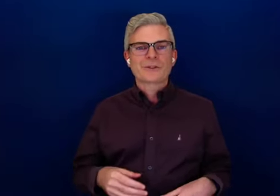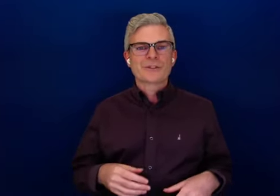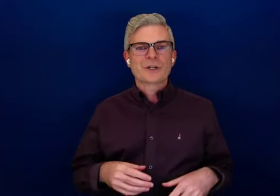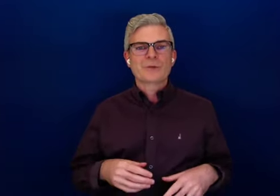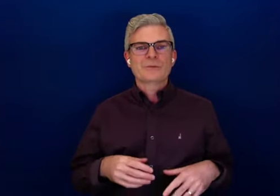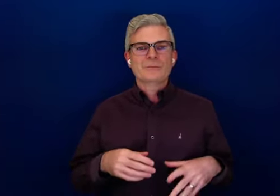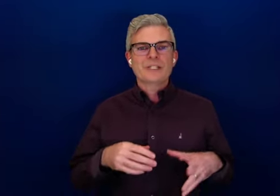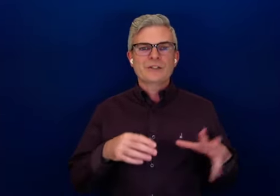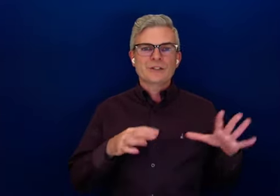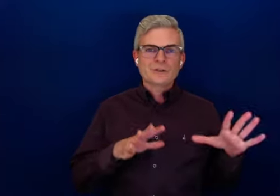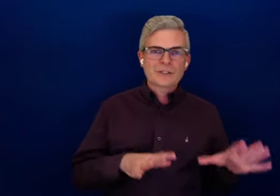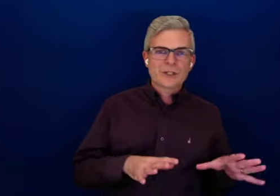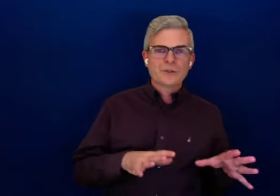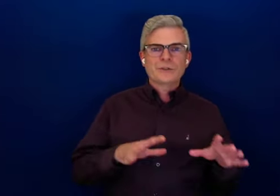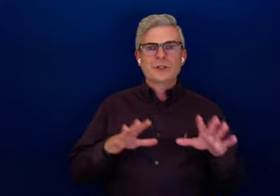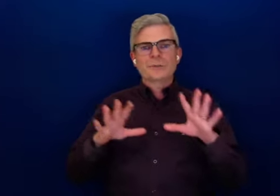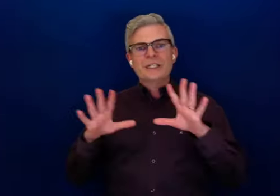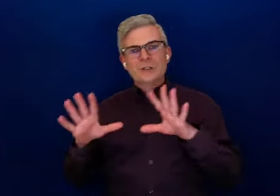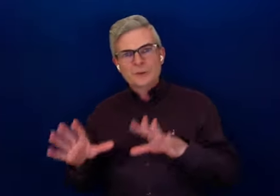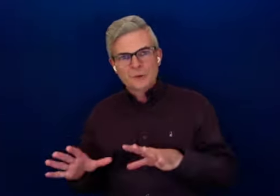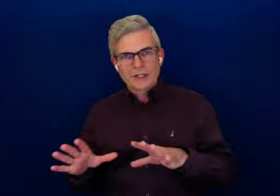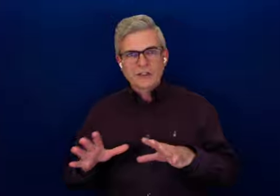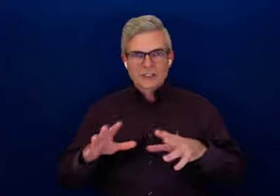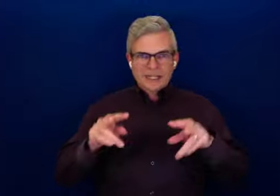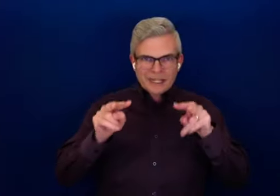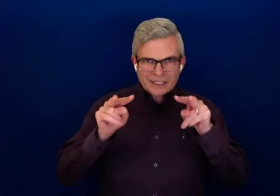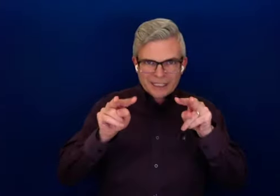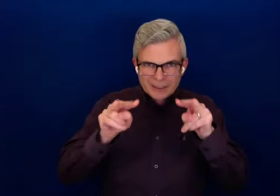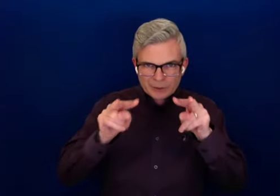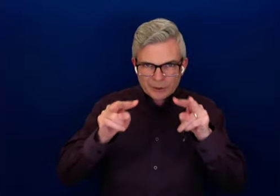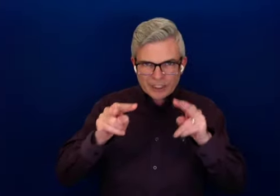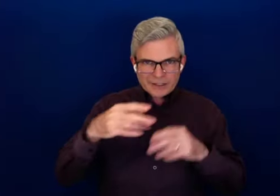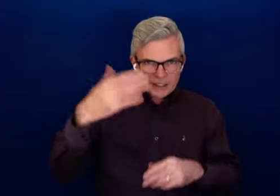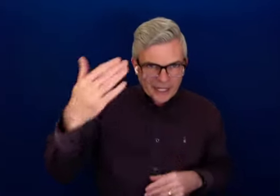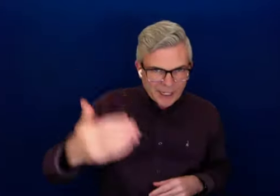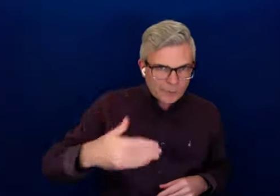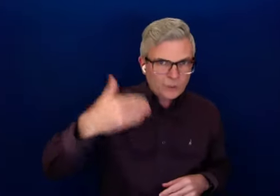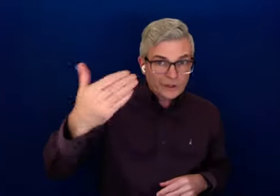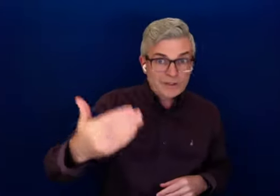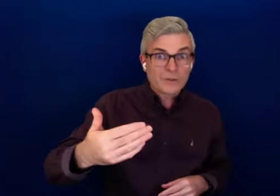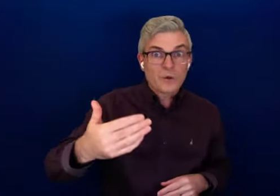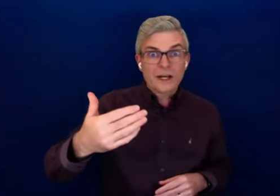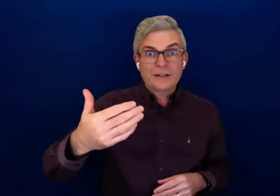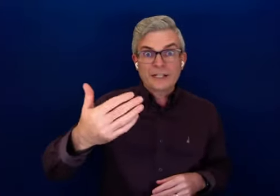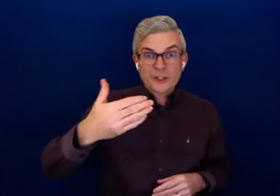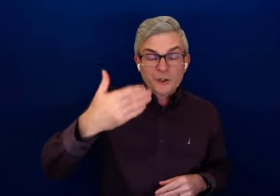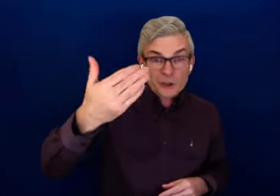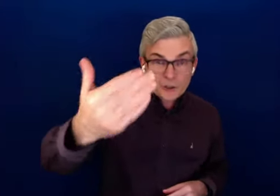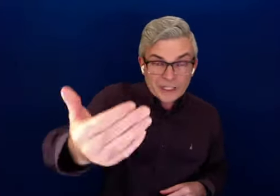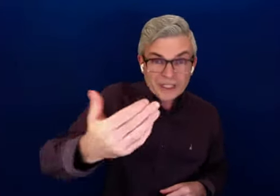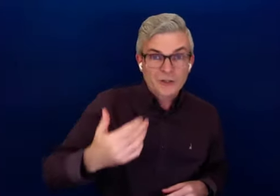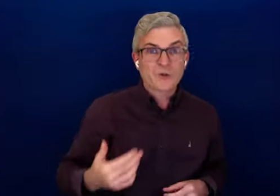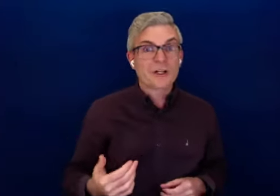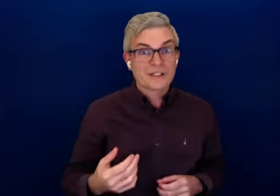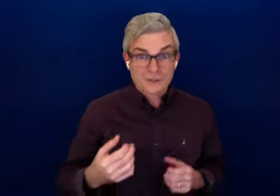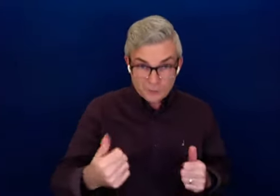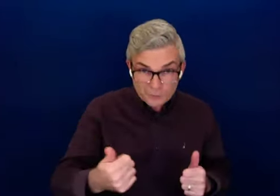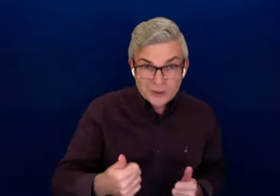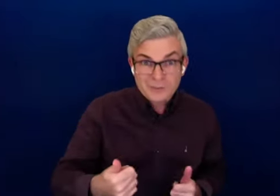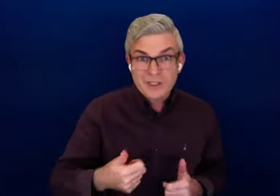words, don't be too slow, don't be too rushed, and keep looking at the camera once in a while, like you're looking at your audience. You're with me,